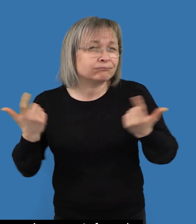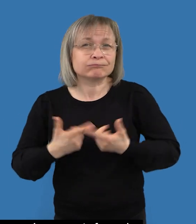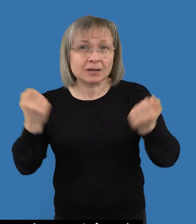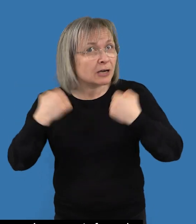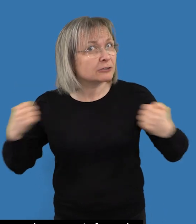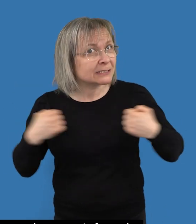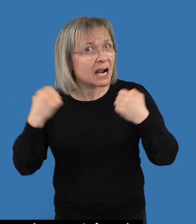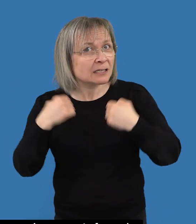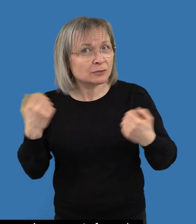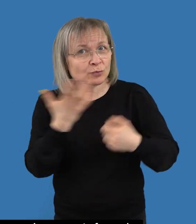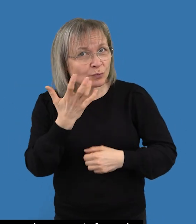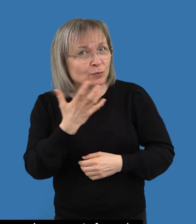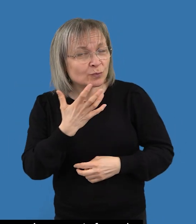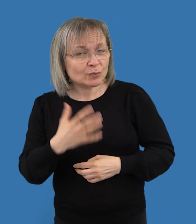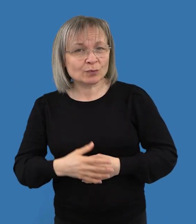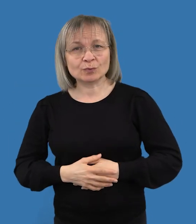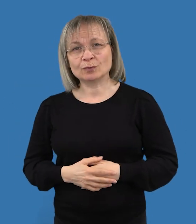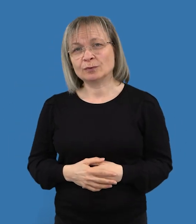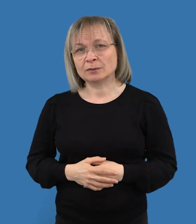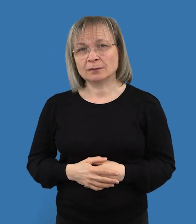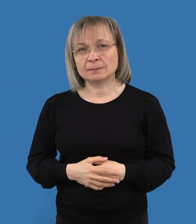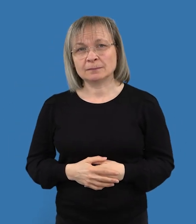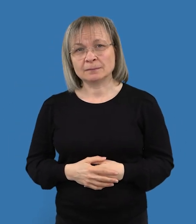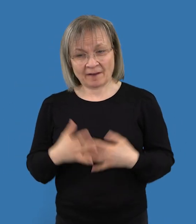Doing an excessive amount of exercise.